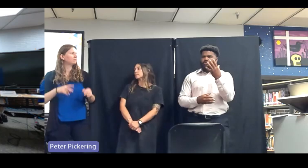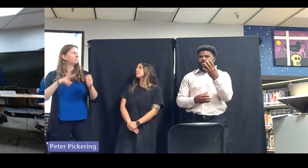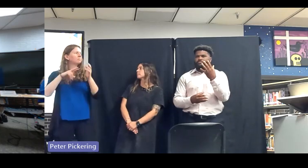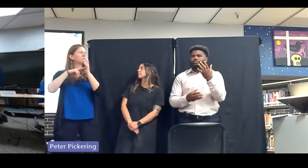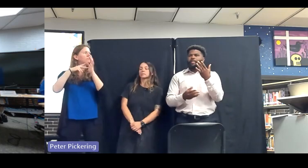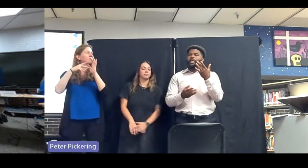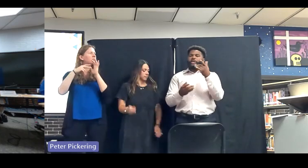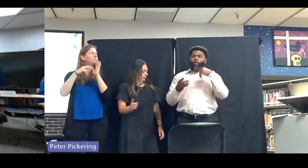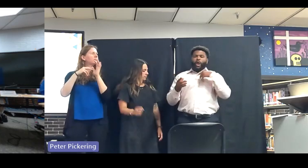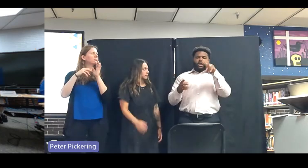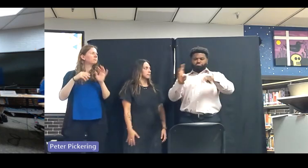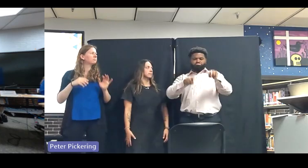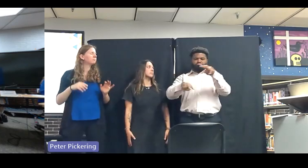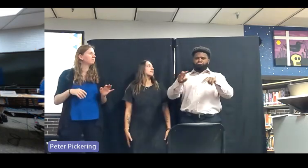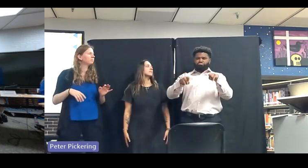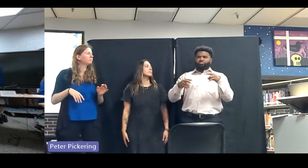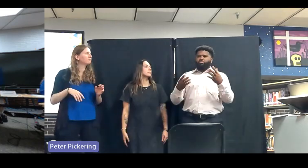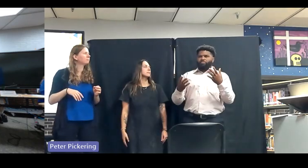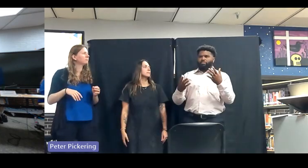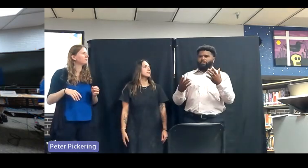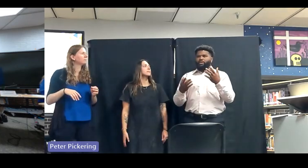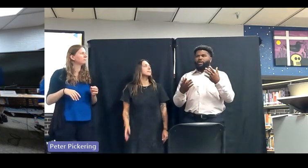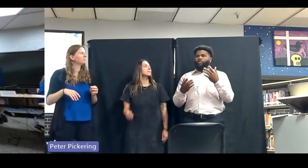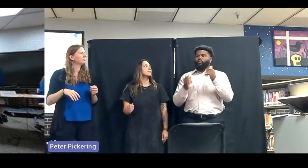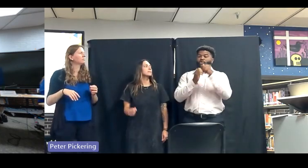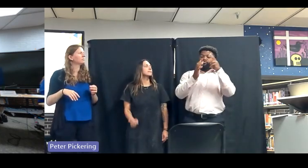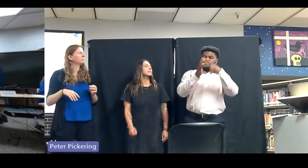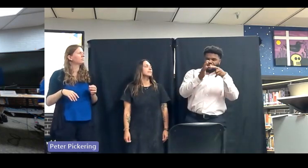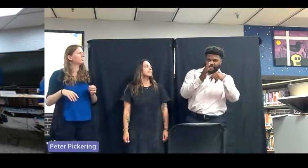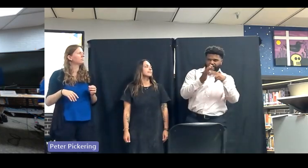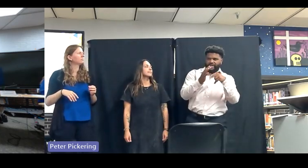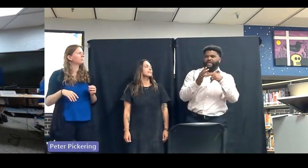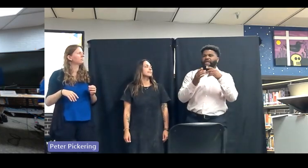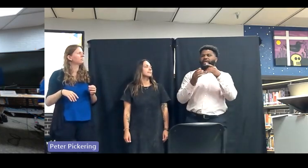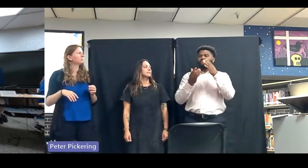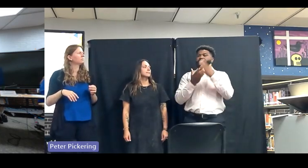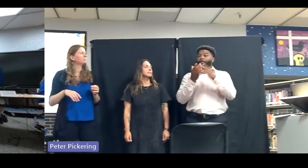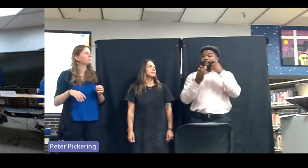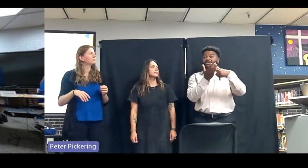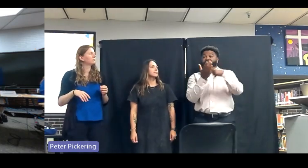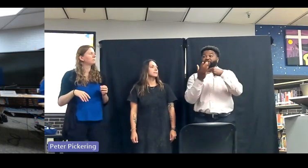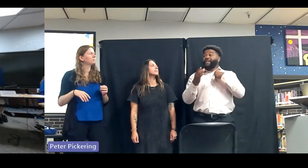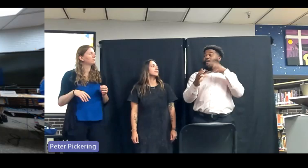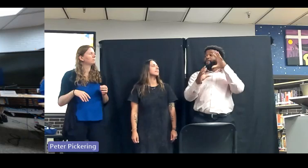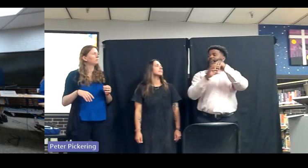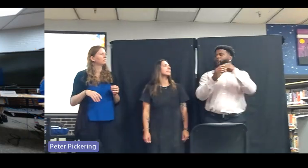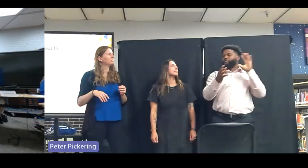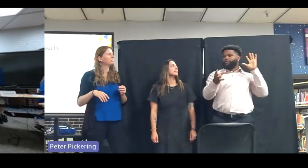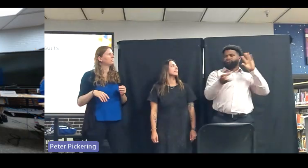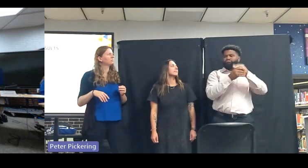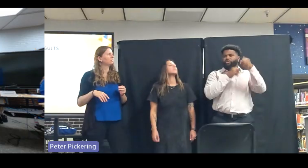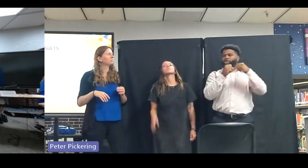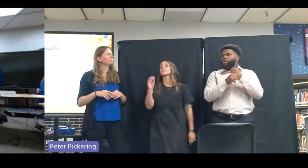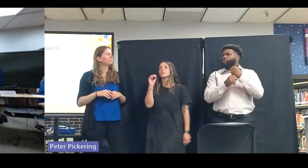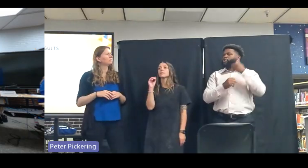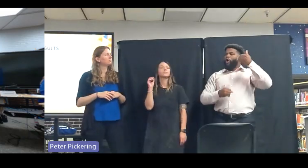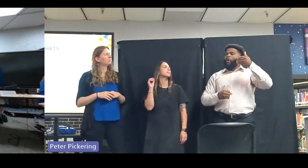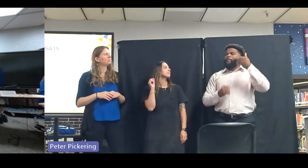like in reading, in a lot of discussions I've been involved in over the years, we often talk about,